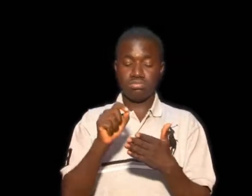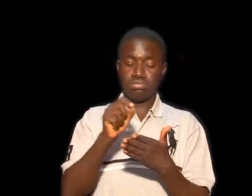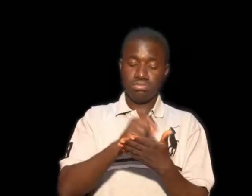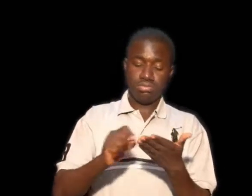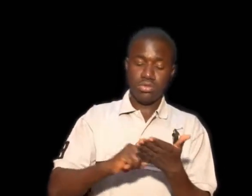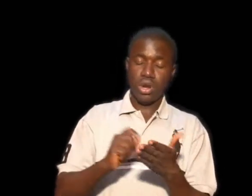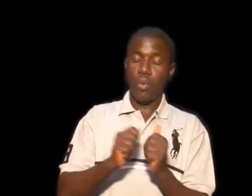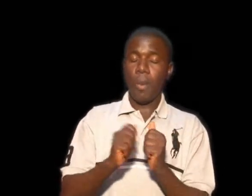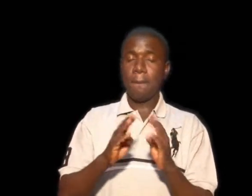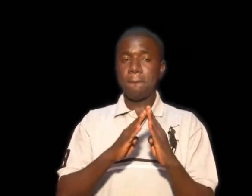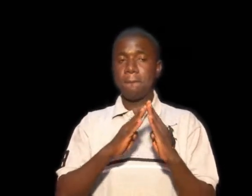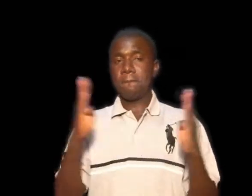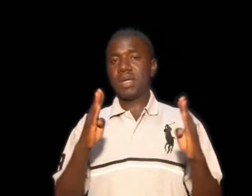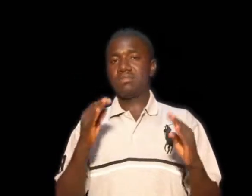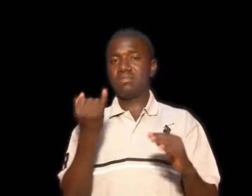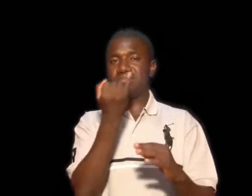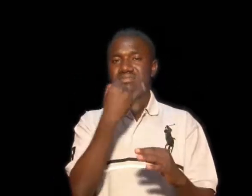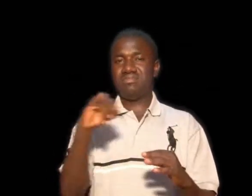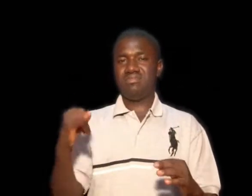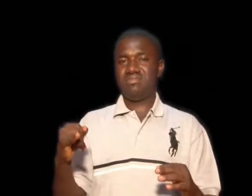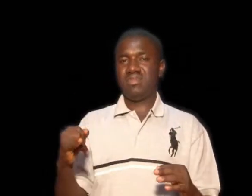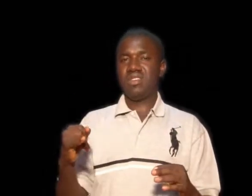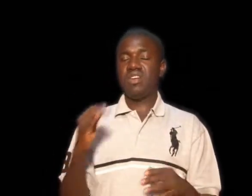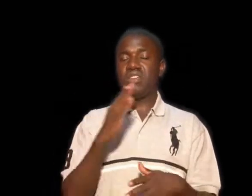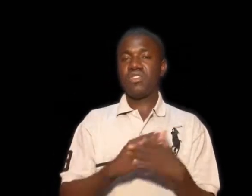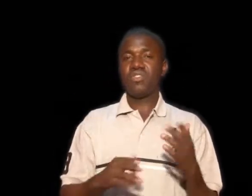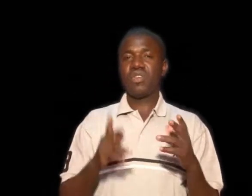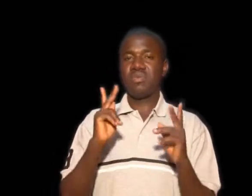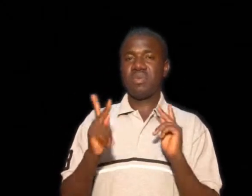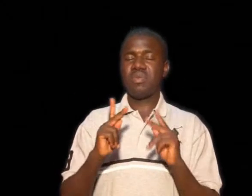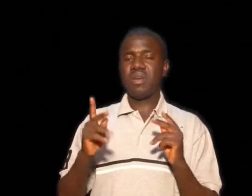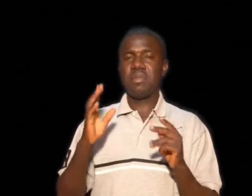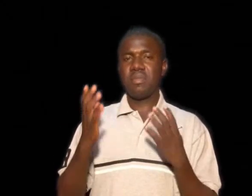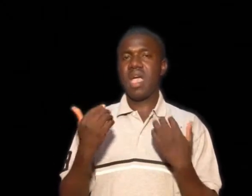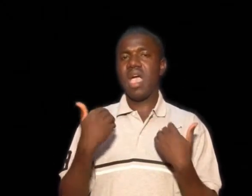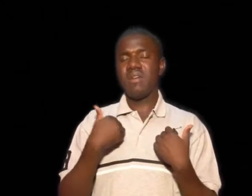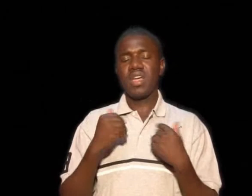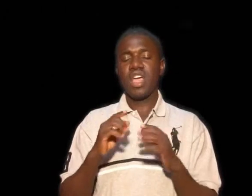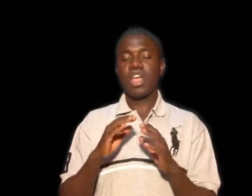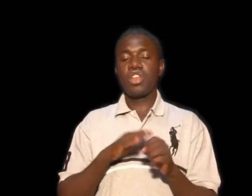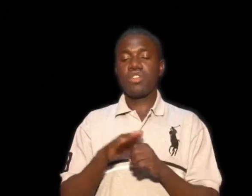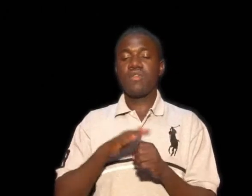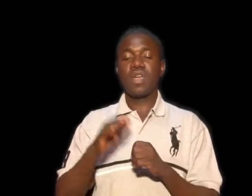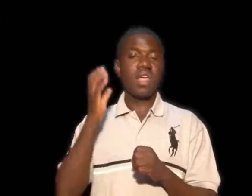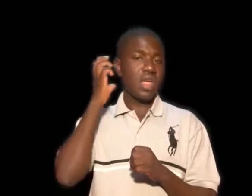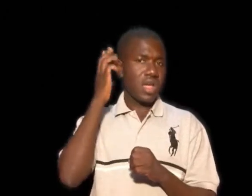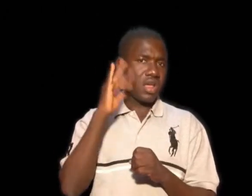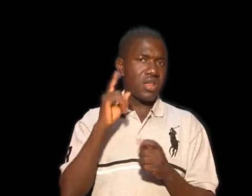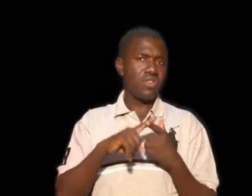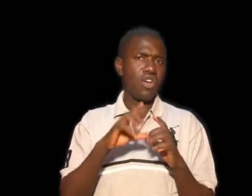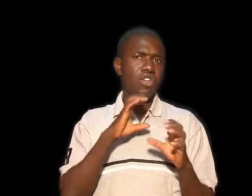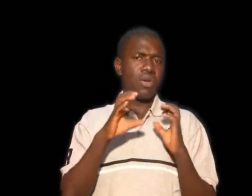with a bold black pen. Some individuals may have enough hearing to carry on conversations in quiet